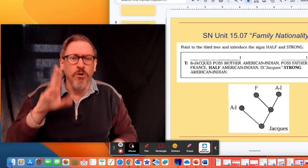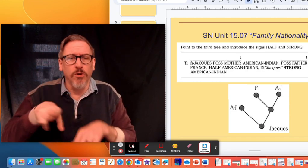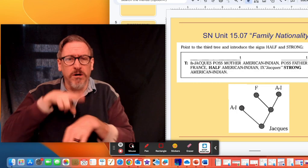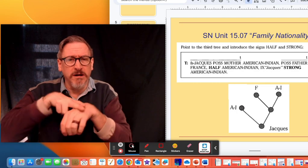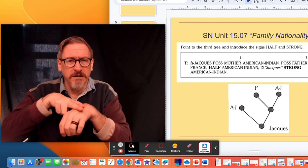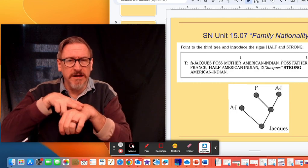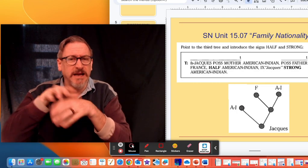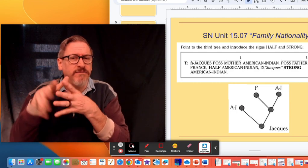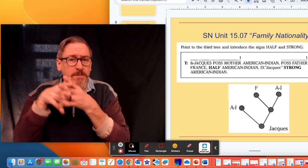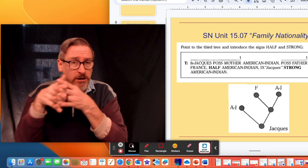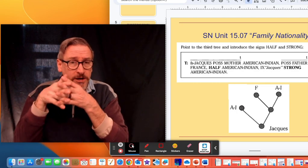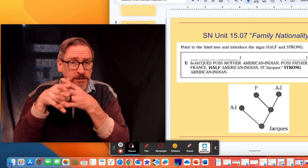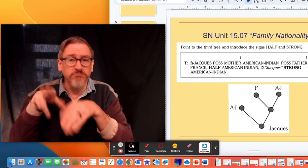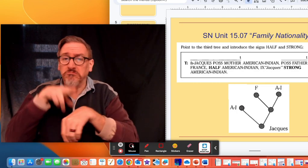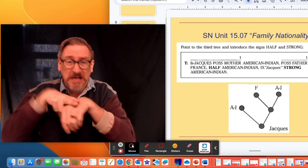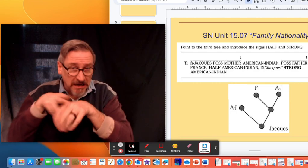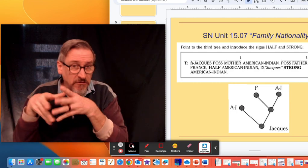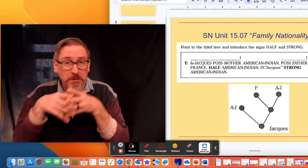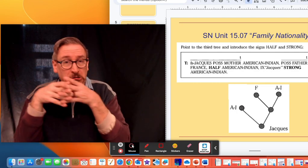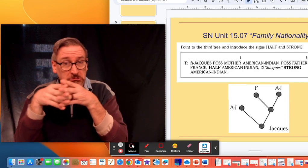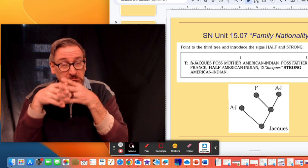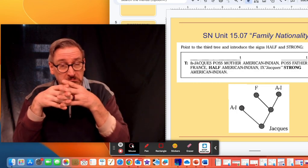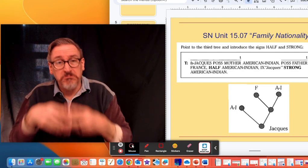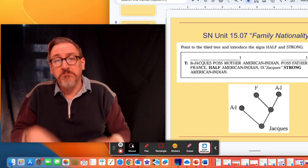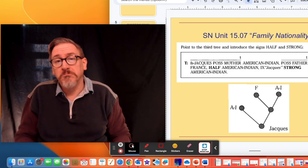Indian or Native American